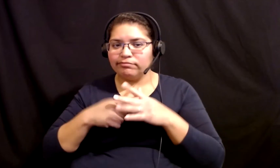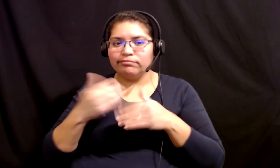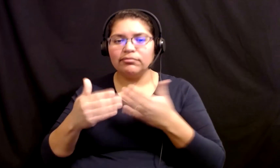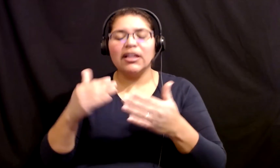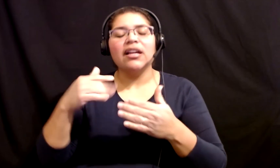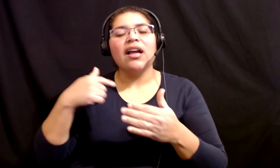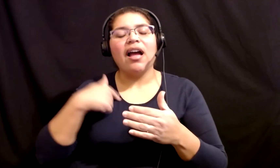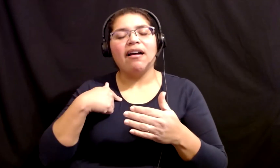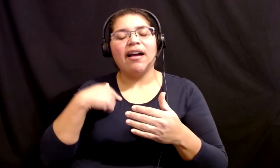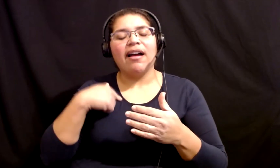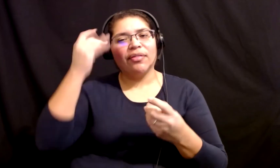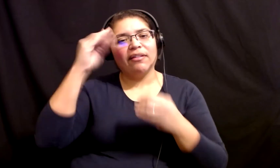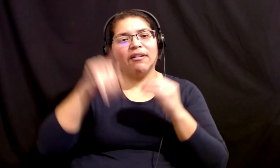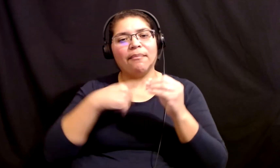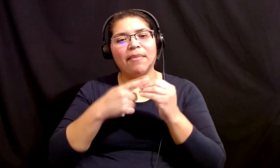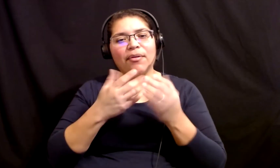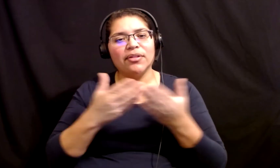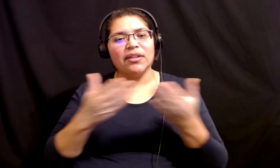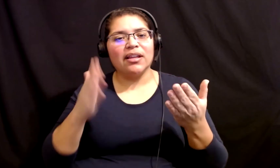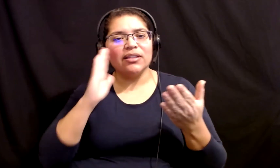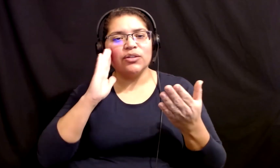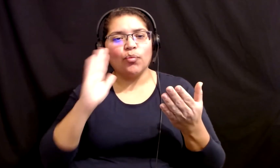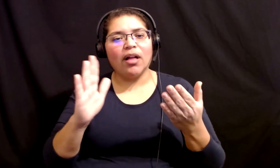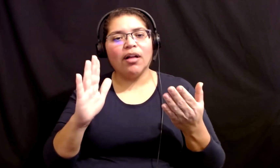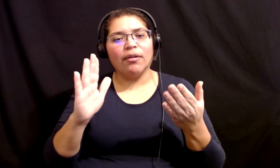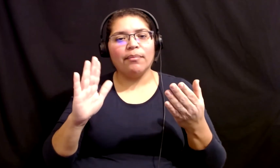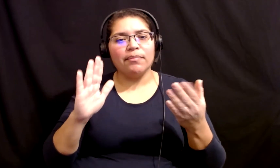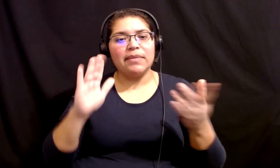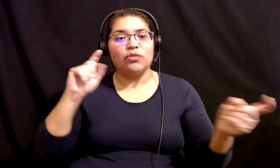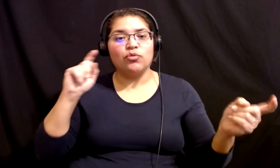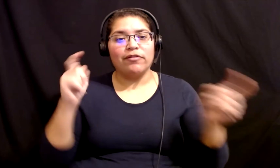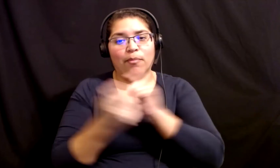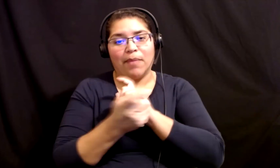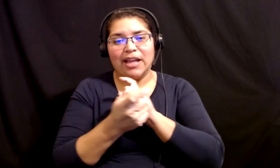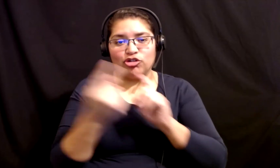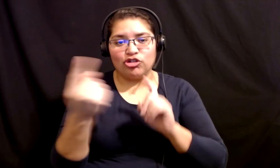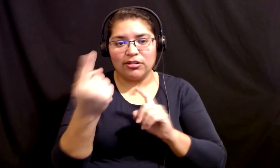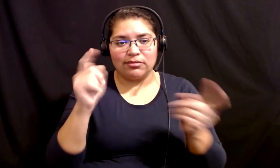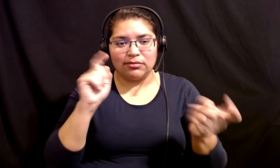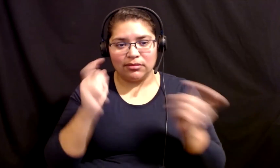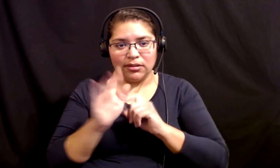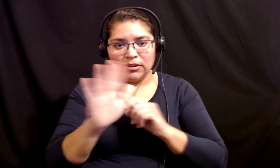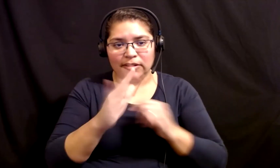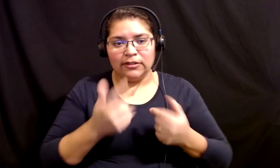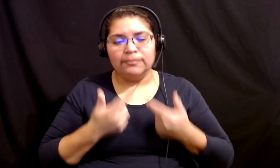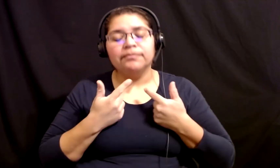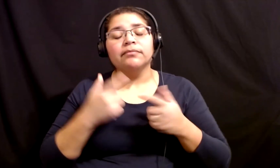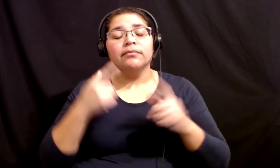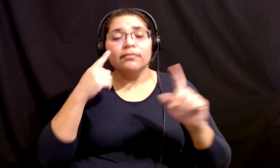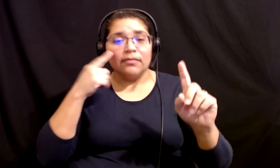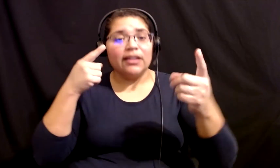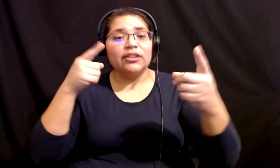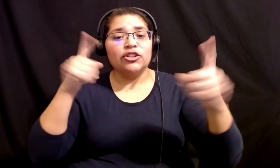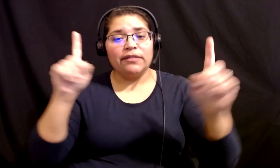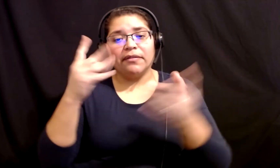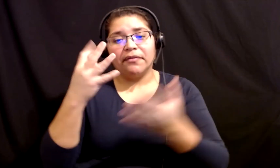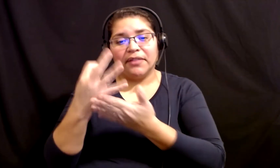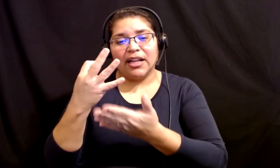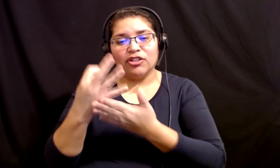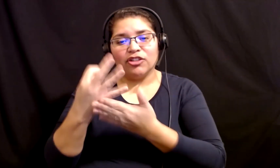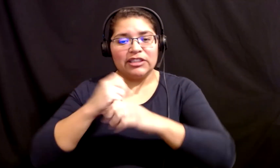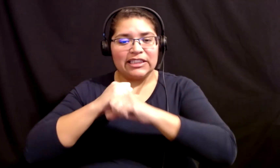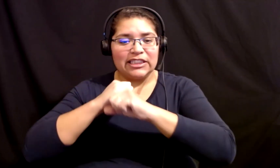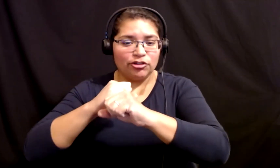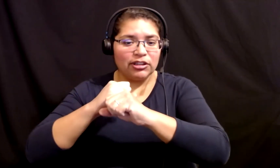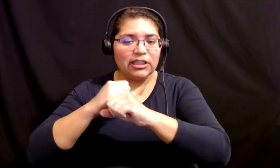about things that are going to be transformational. Yes, achieving financial